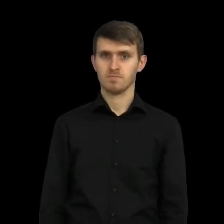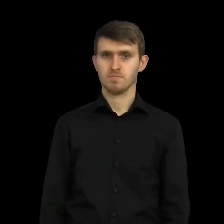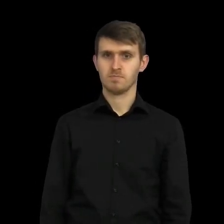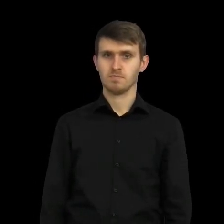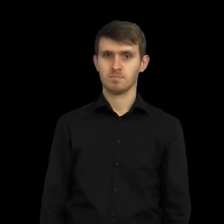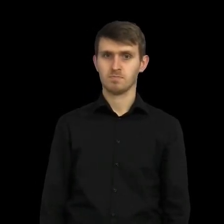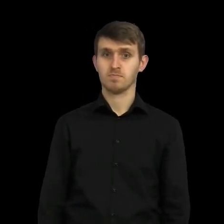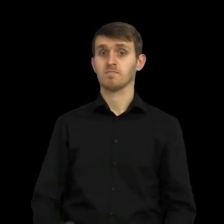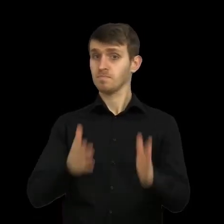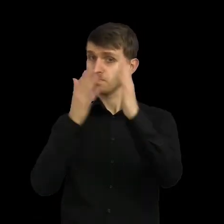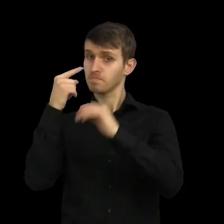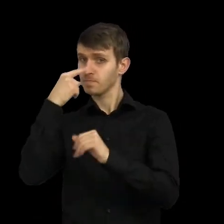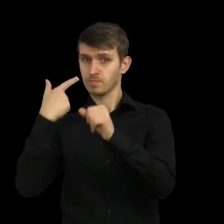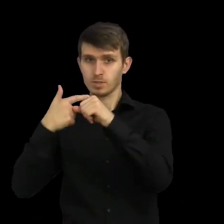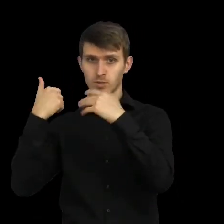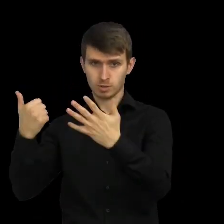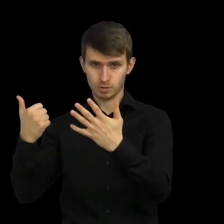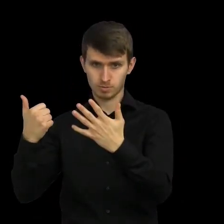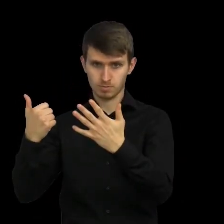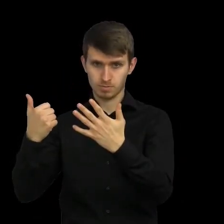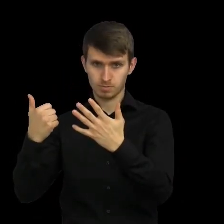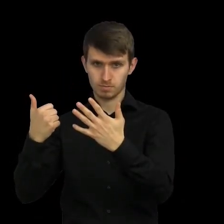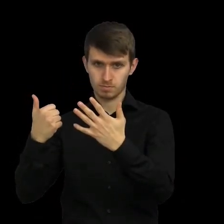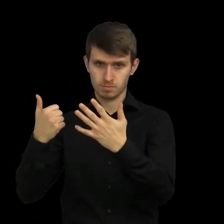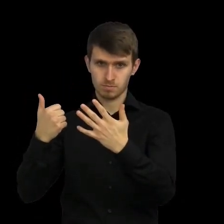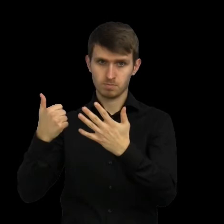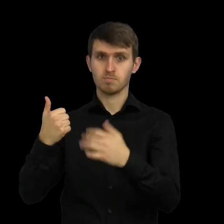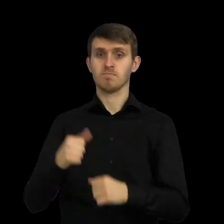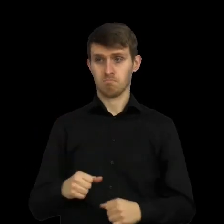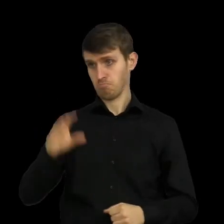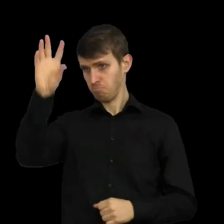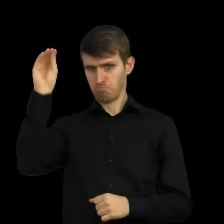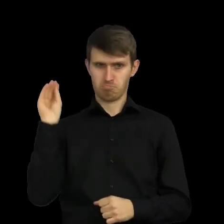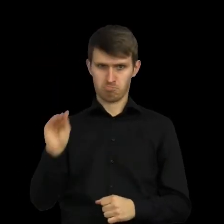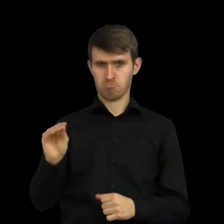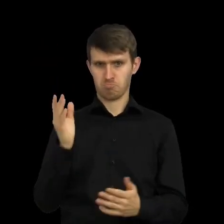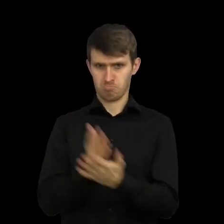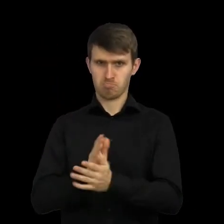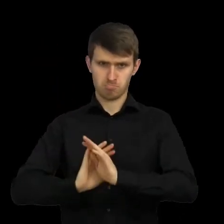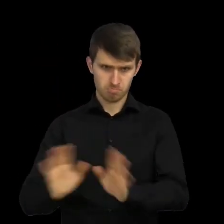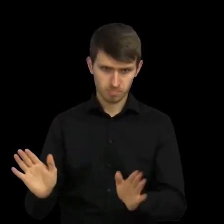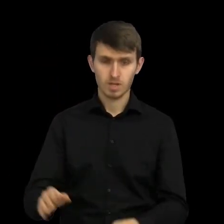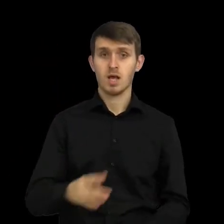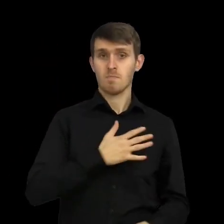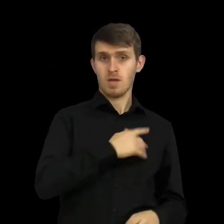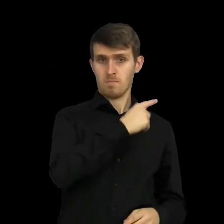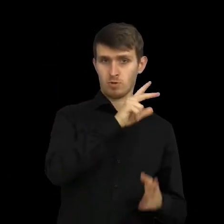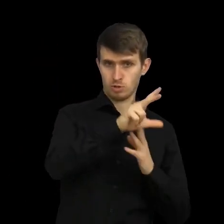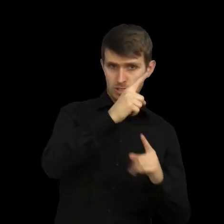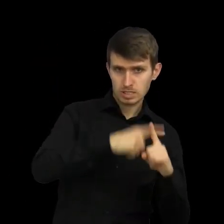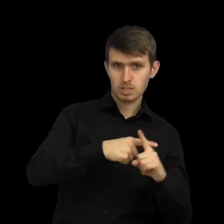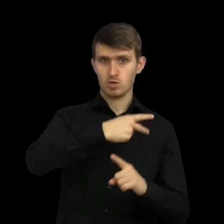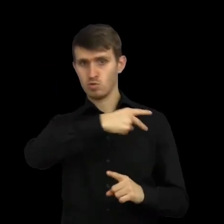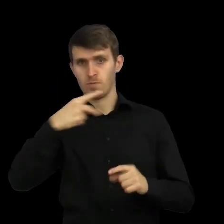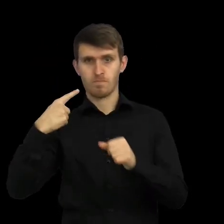subtracting negative 6x. And then we have just a negative 26, or minus 26, depending how you want to view it. So just negative